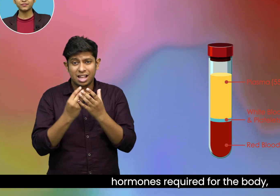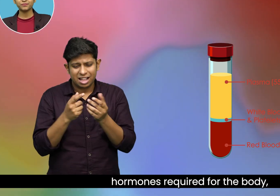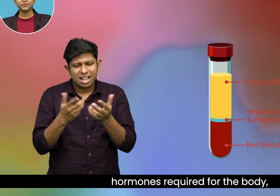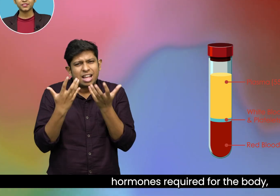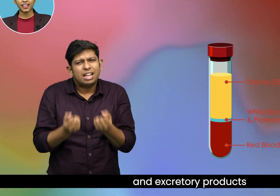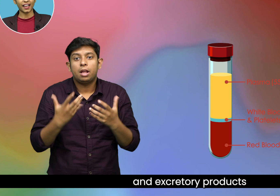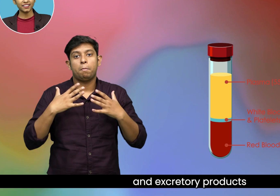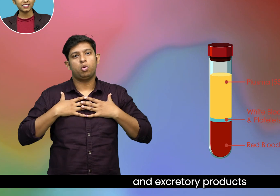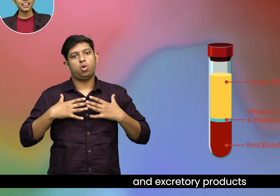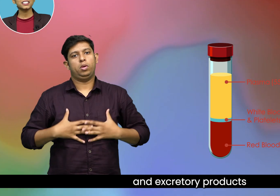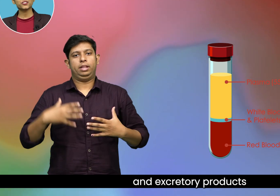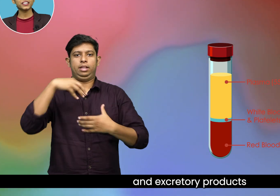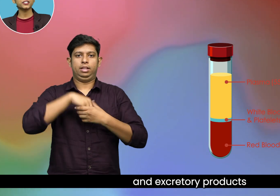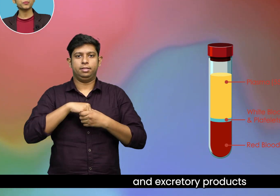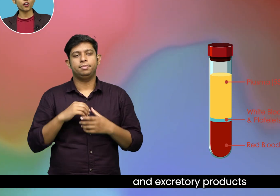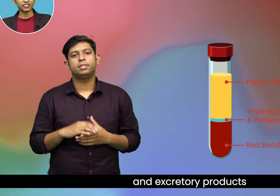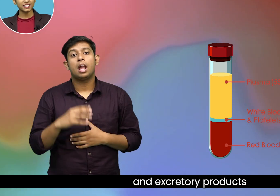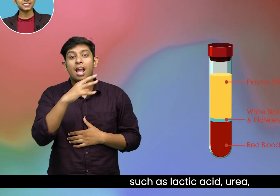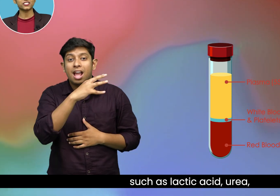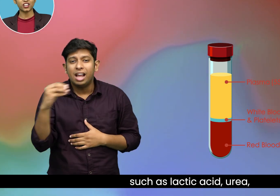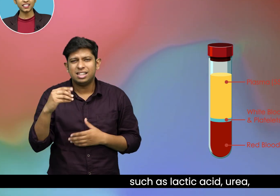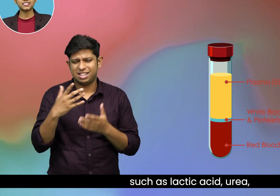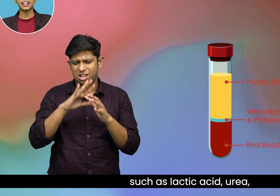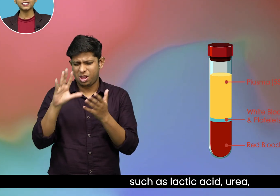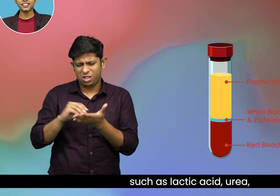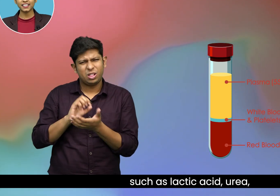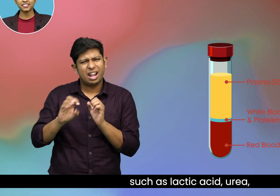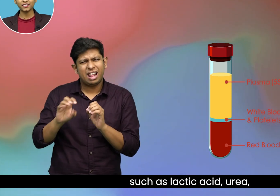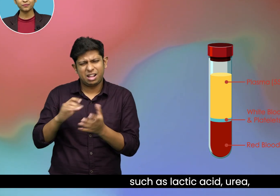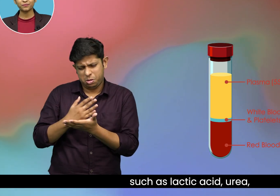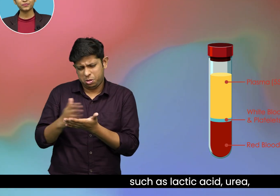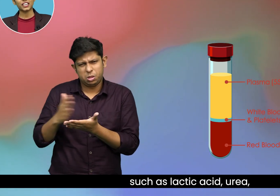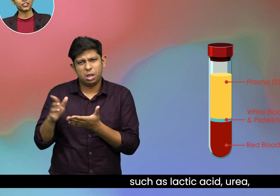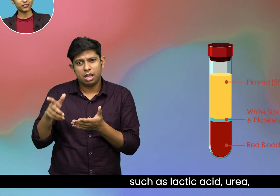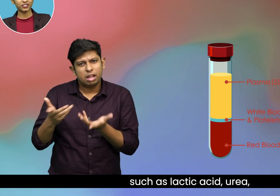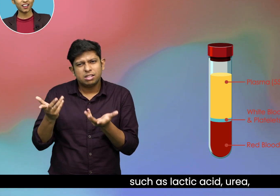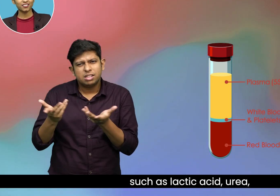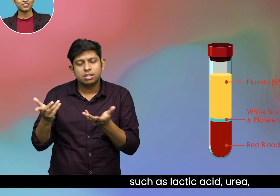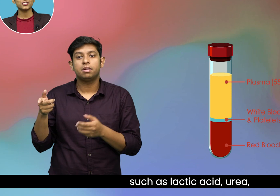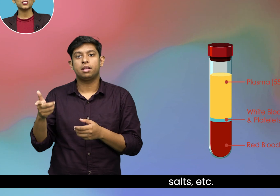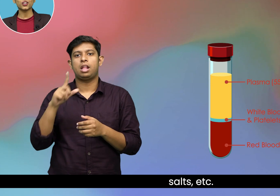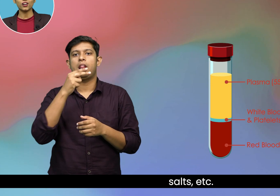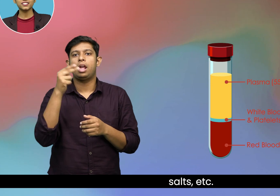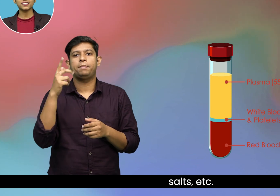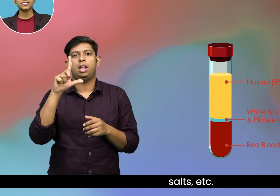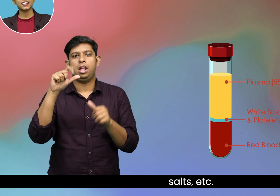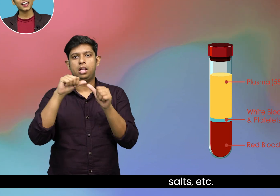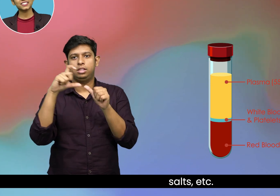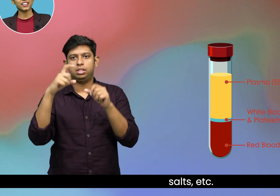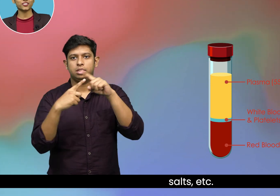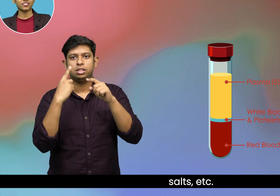body, and excretory products such as lactic acid, urea,